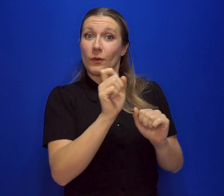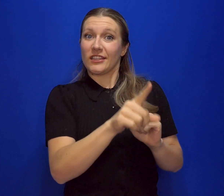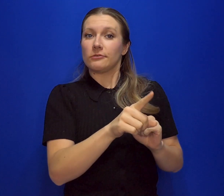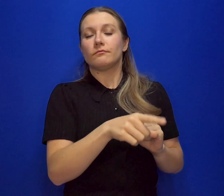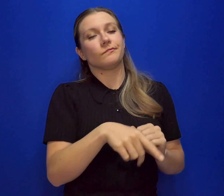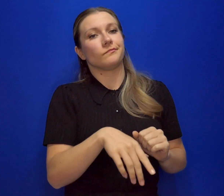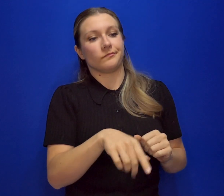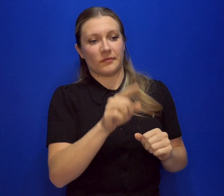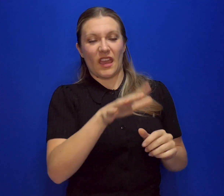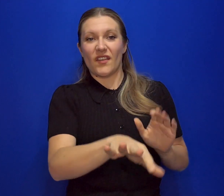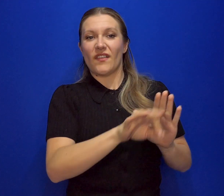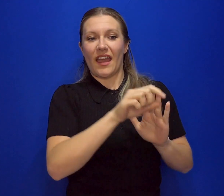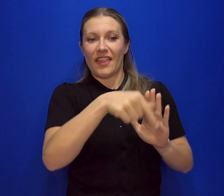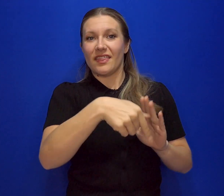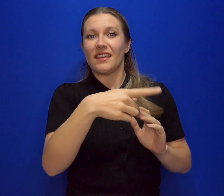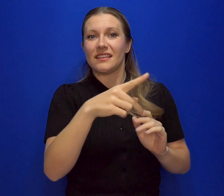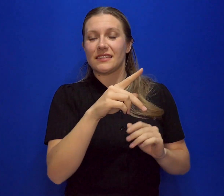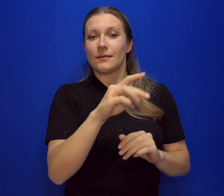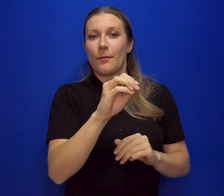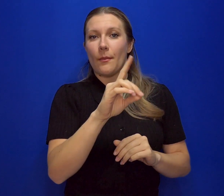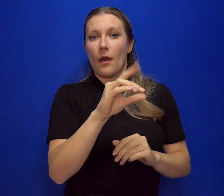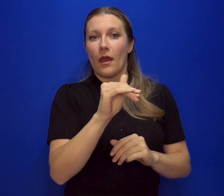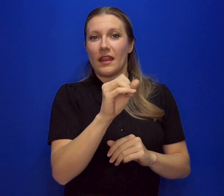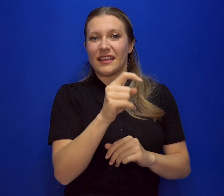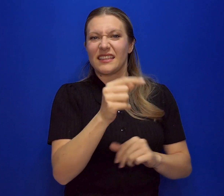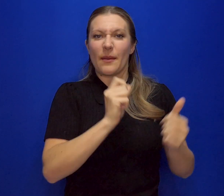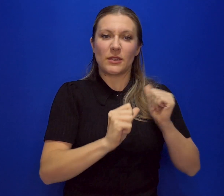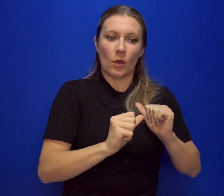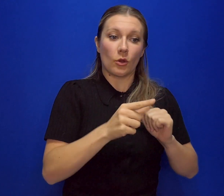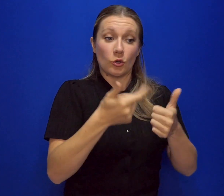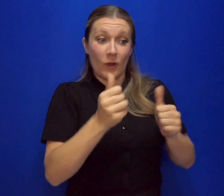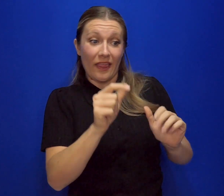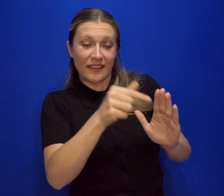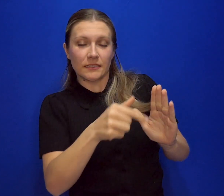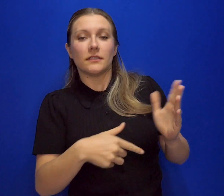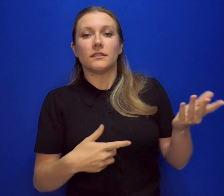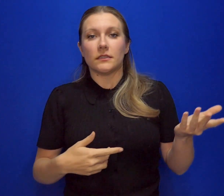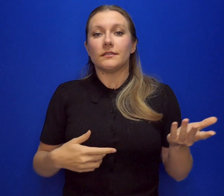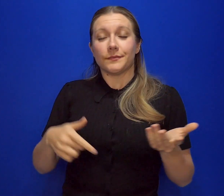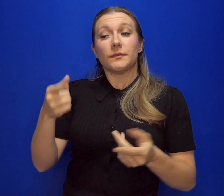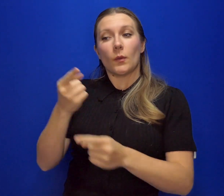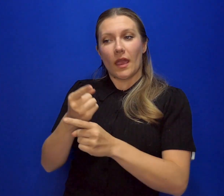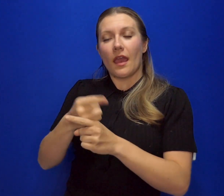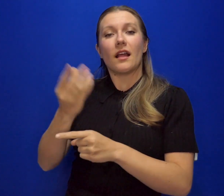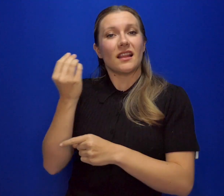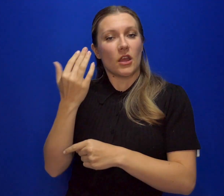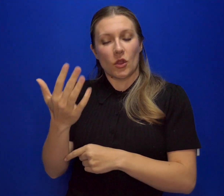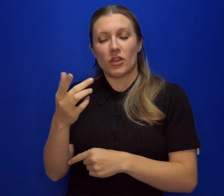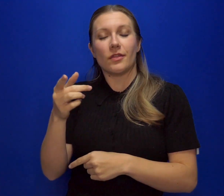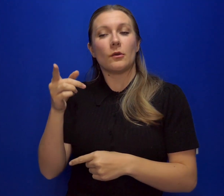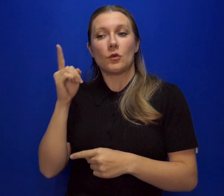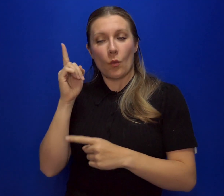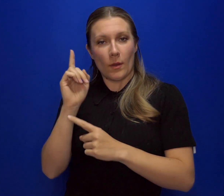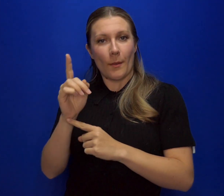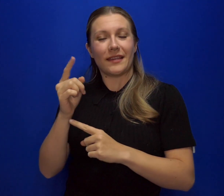this question, listen here or go here or try this, right? There's a lot of, I tell you, there was a moment where